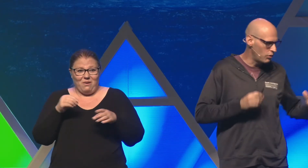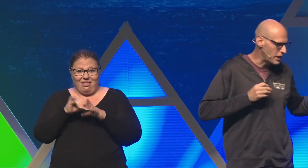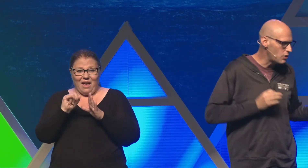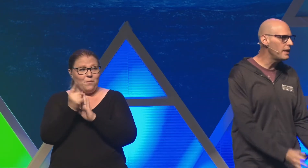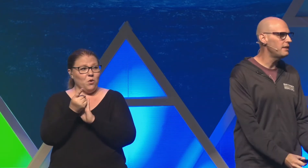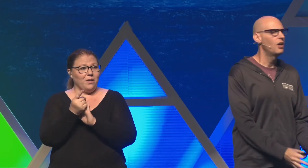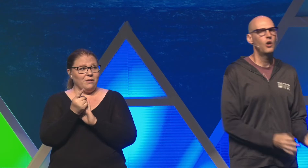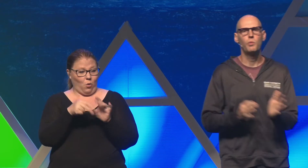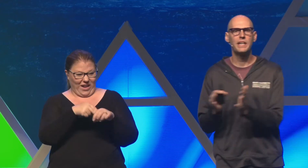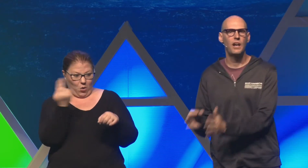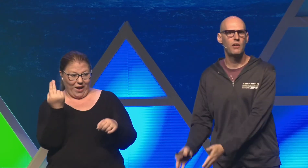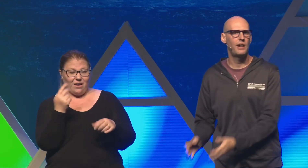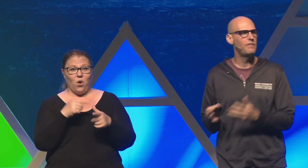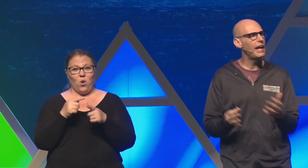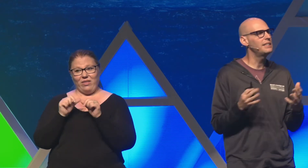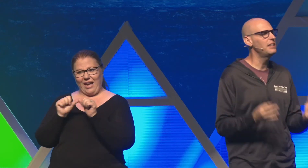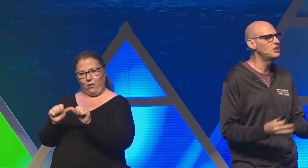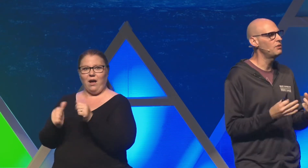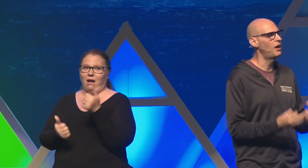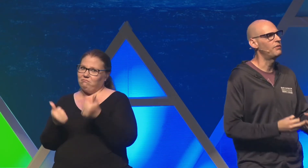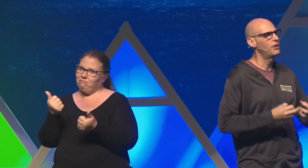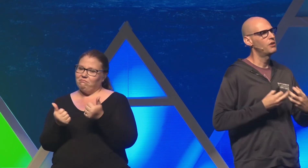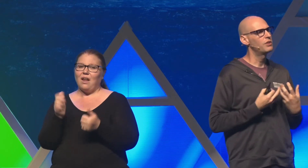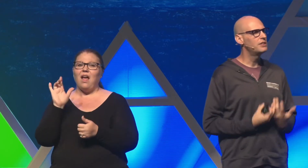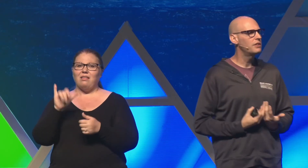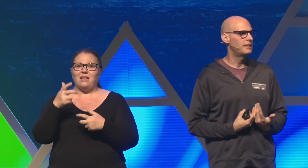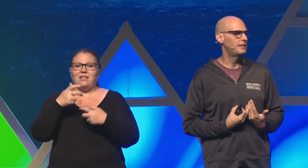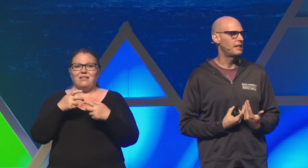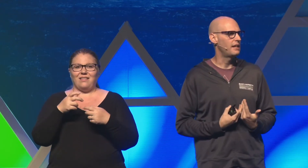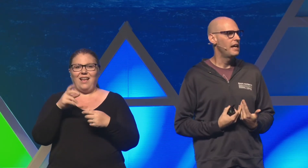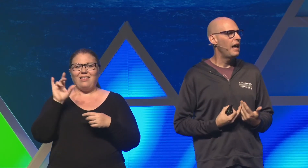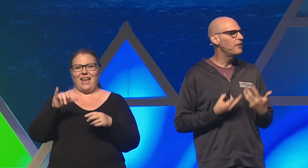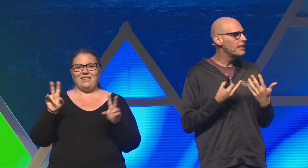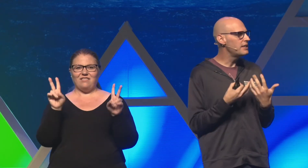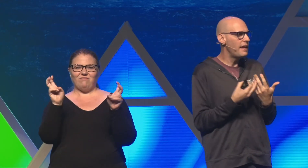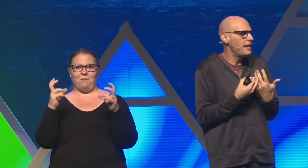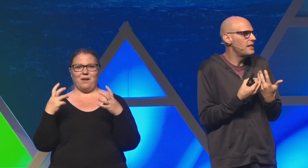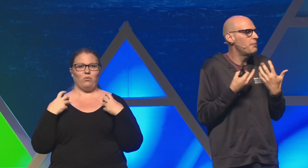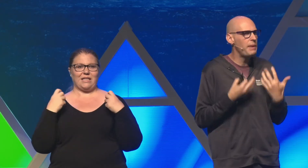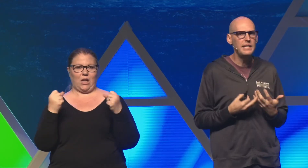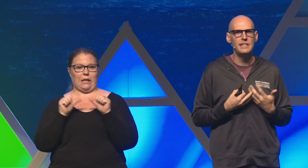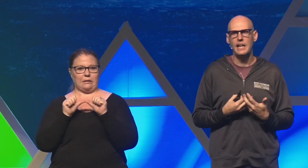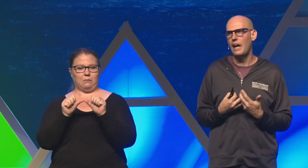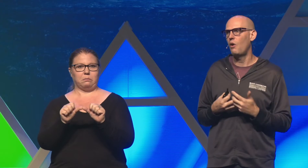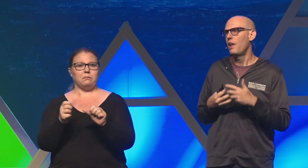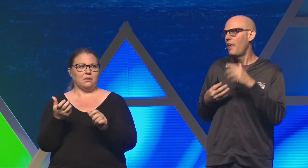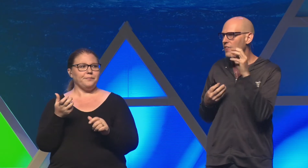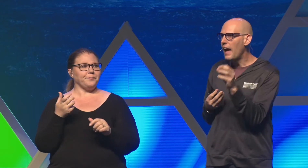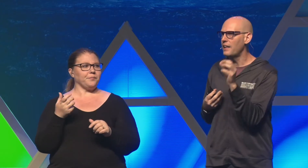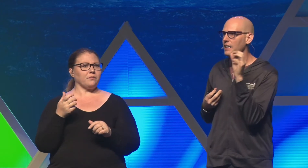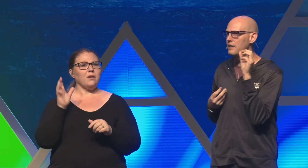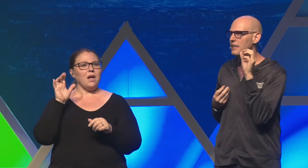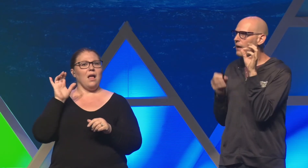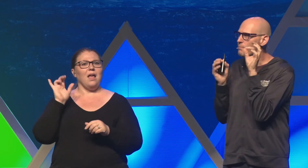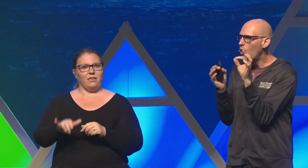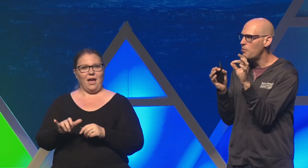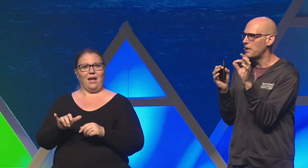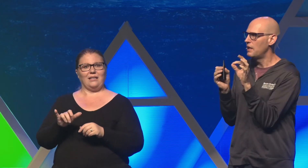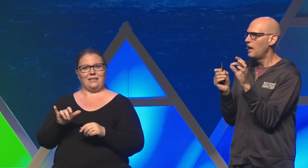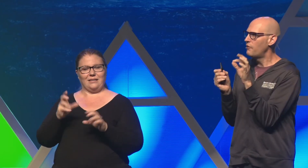moment? Will we quit or will we carry on? And that's an issue of resiliency. And there is, and it's amazing how